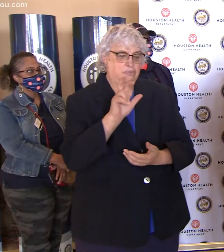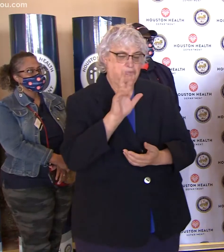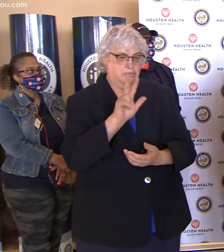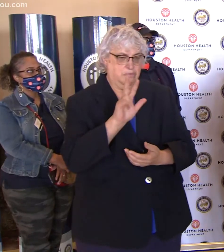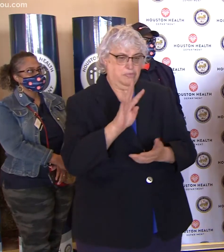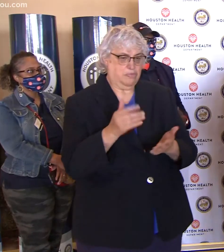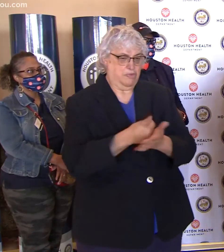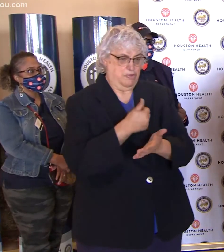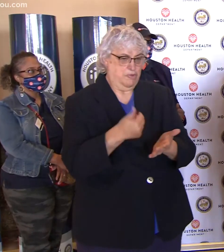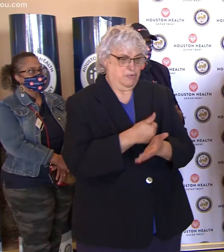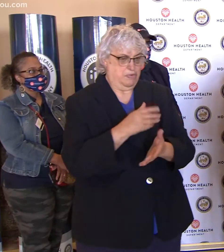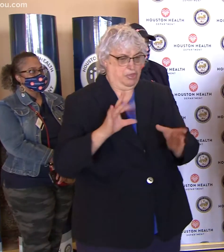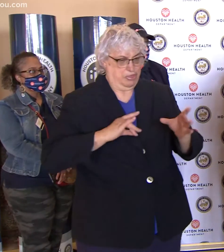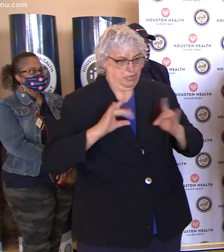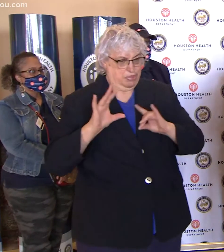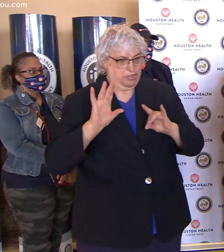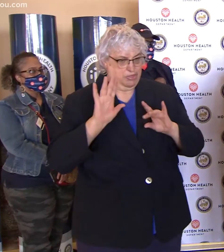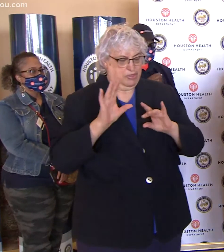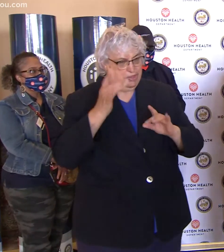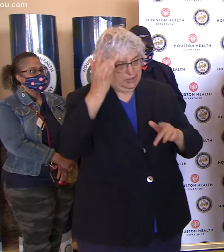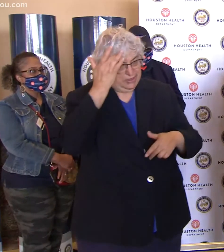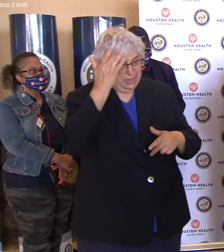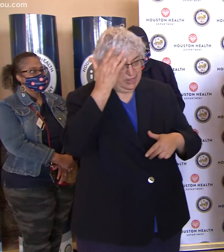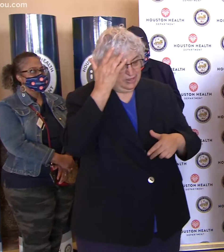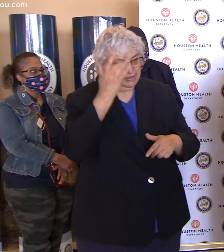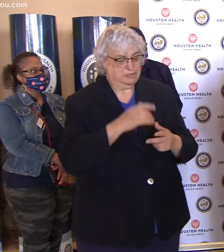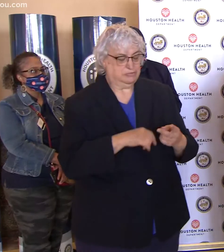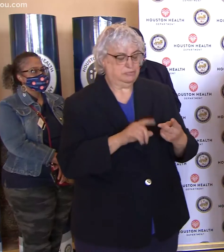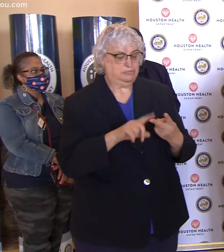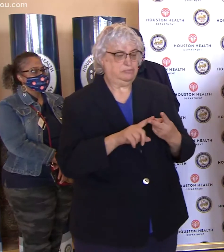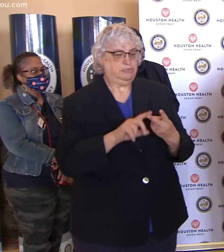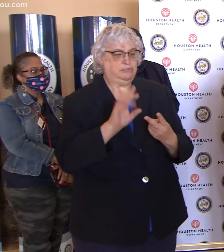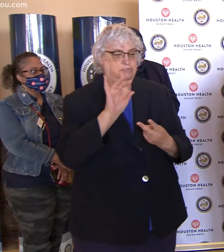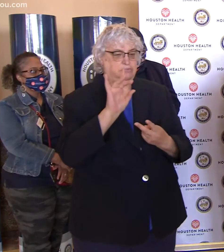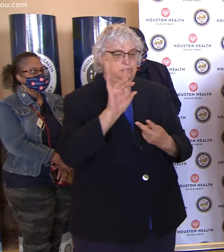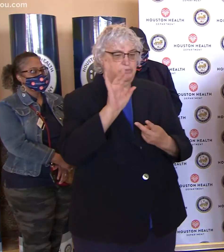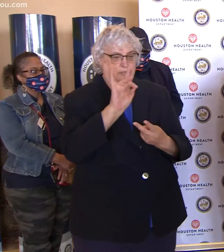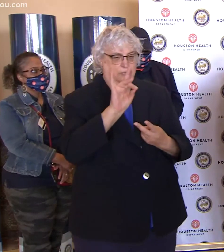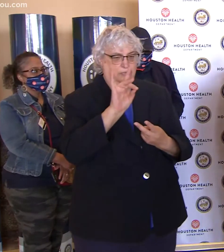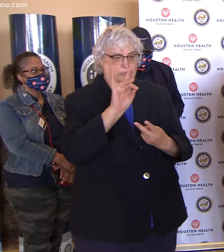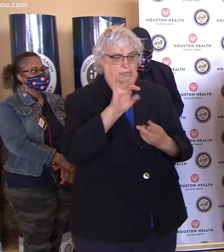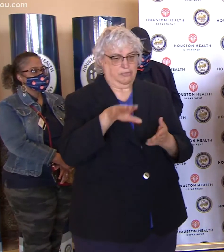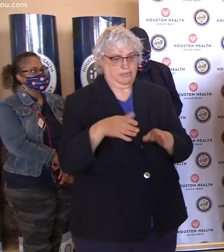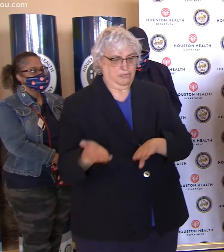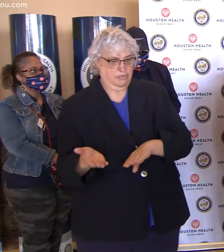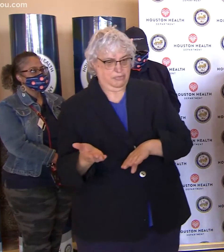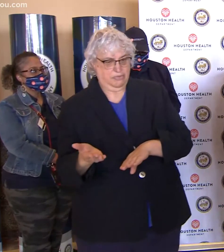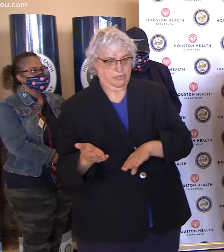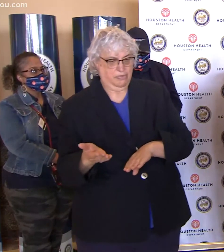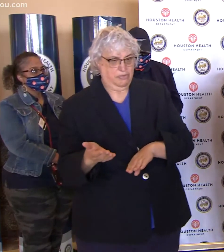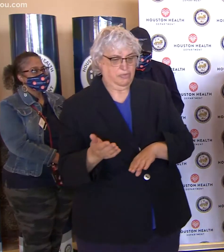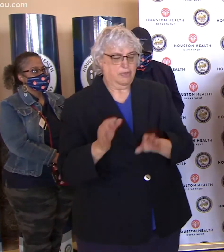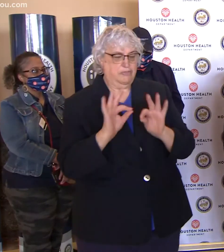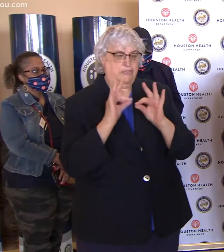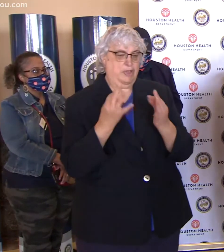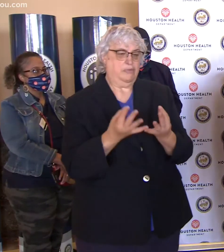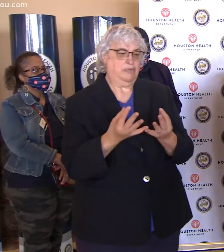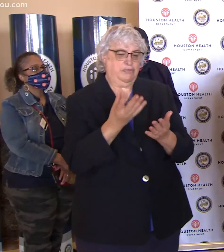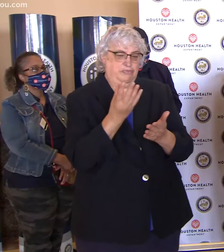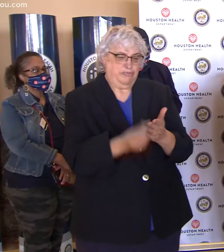2,334 new cases of people who have contracted the disease, 8 persons who have died, and those are 8 families that have